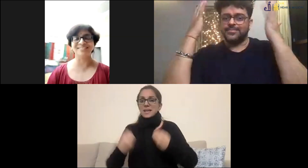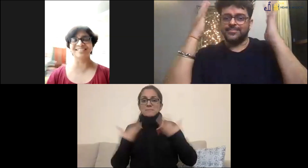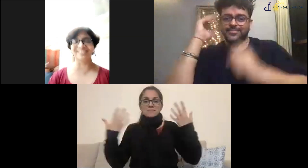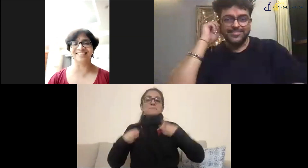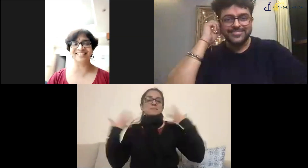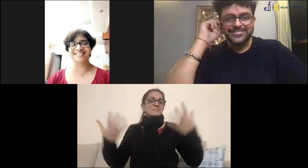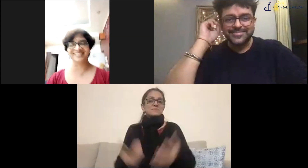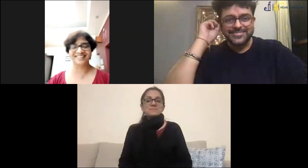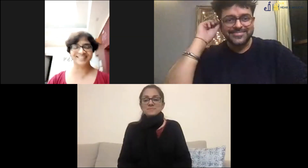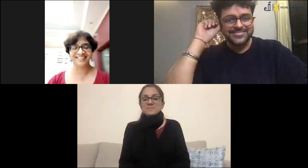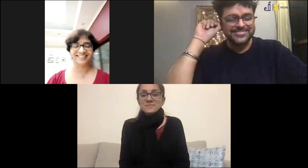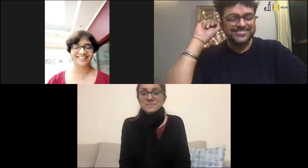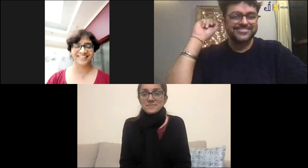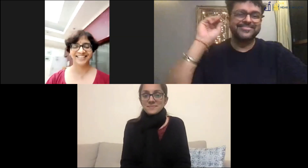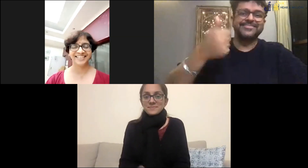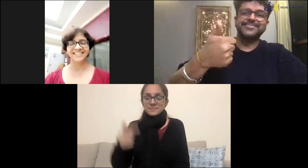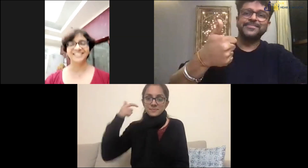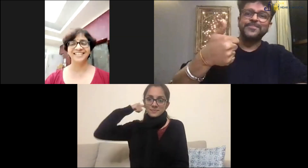happy.